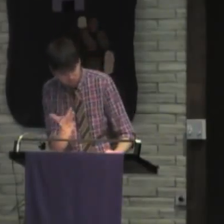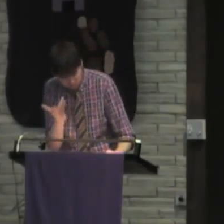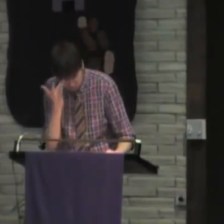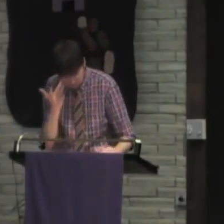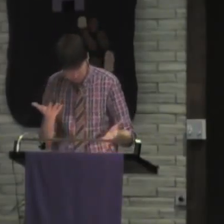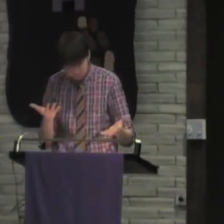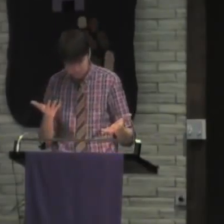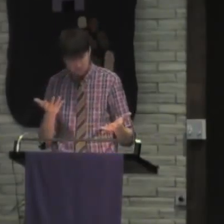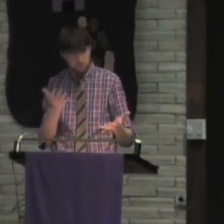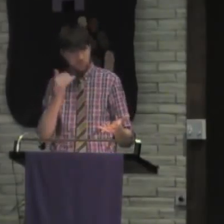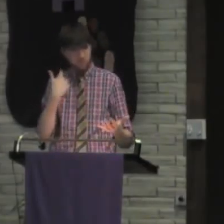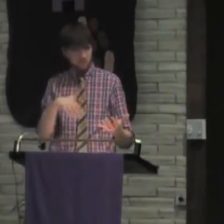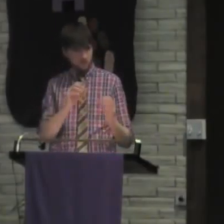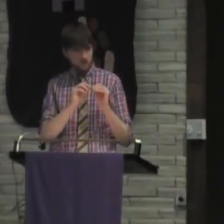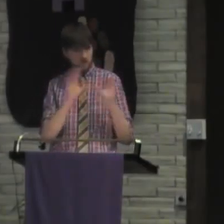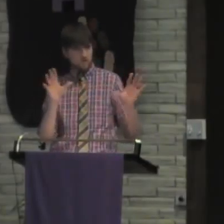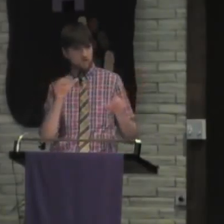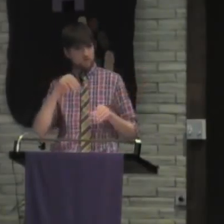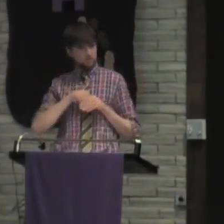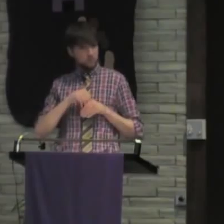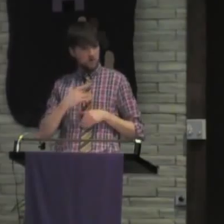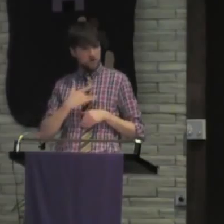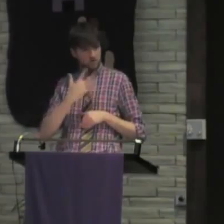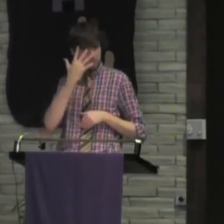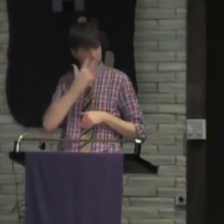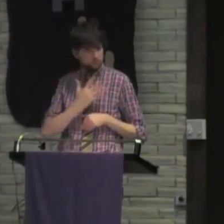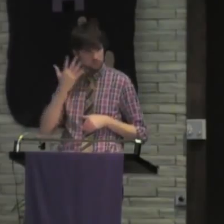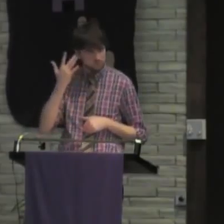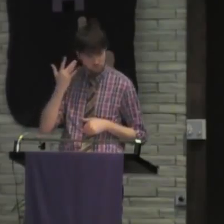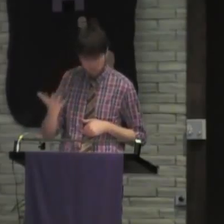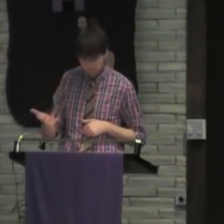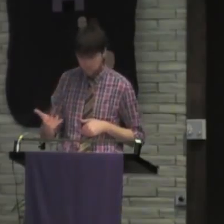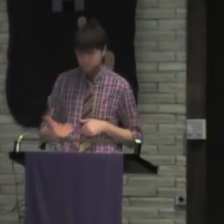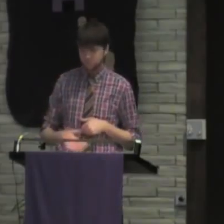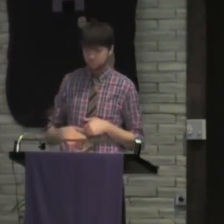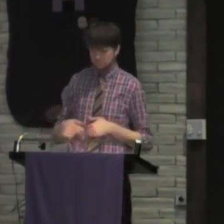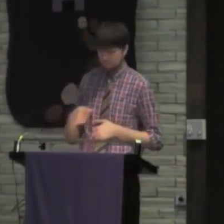are not ill? This can be nothing but sadness of heart.